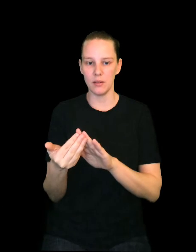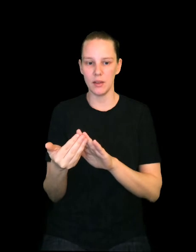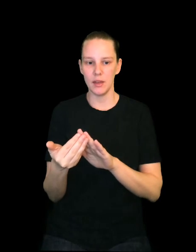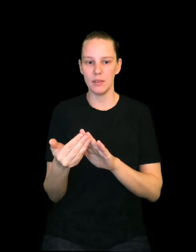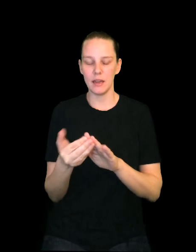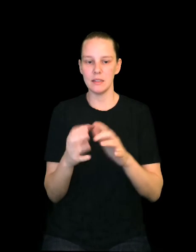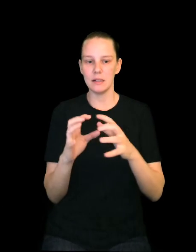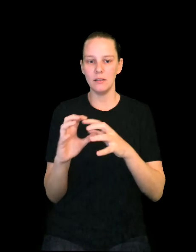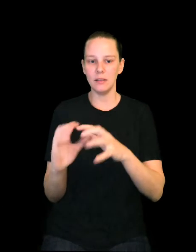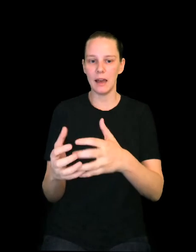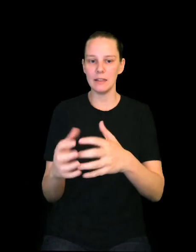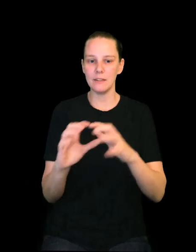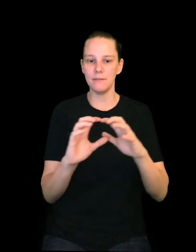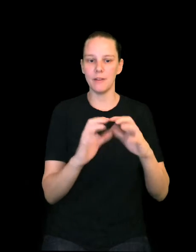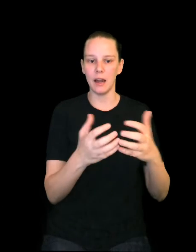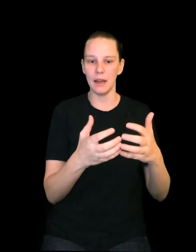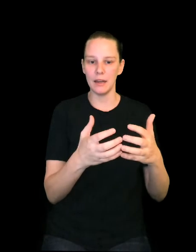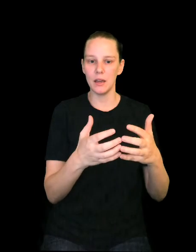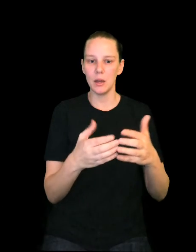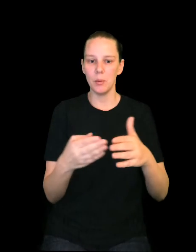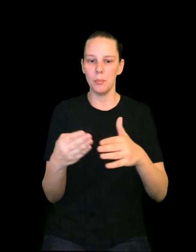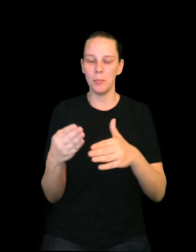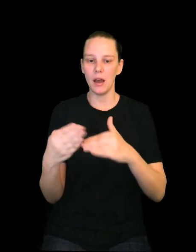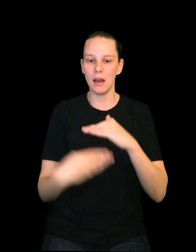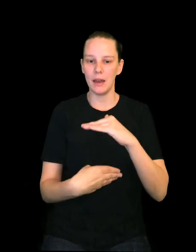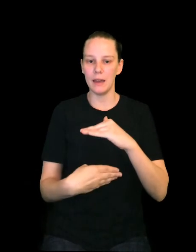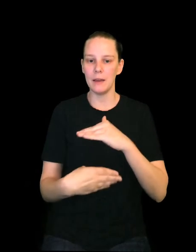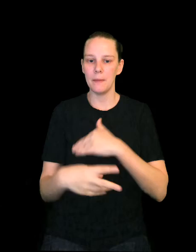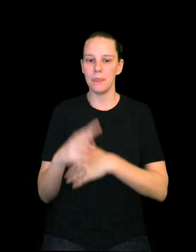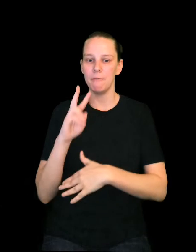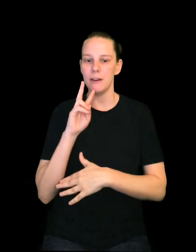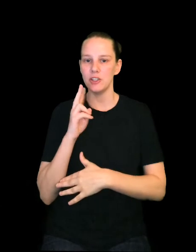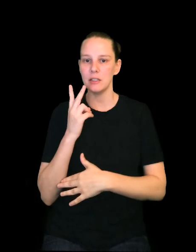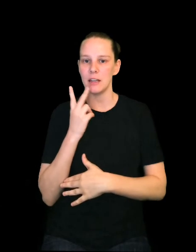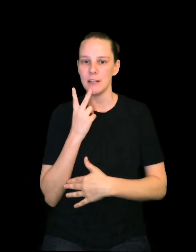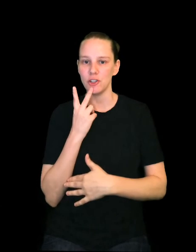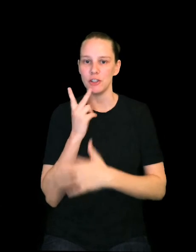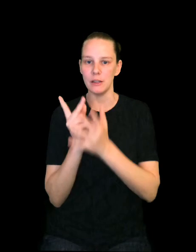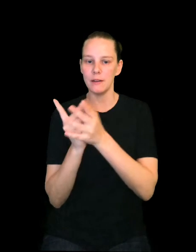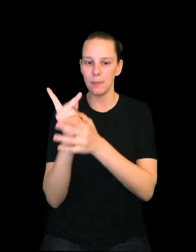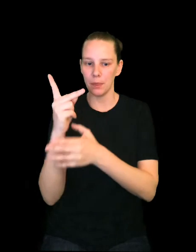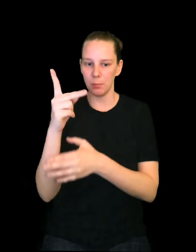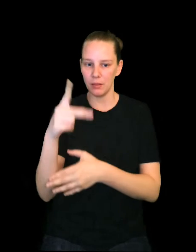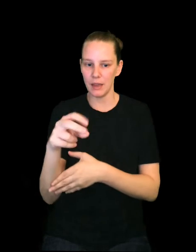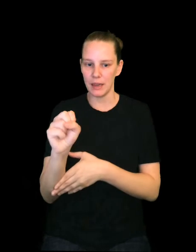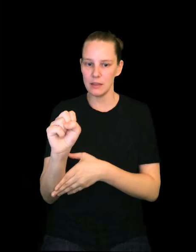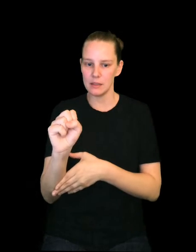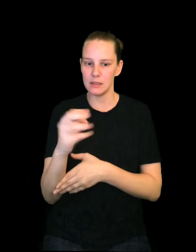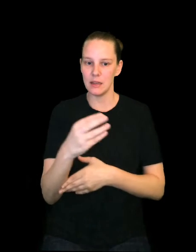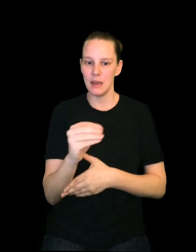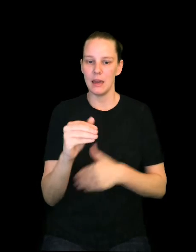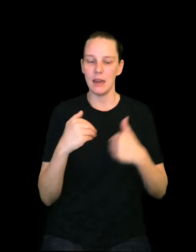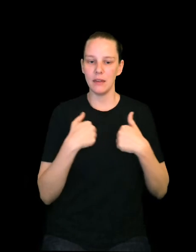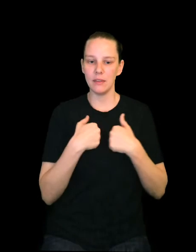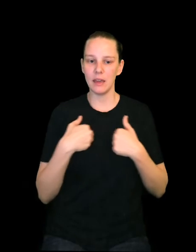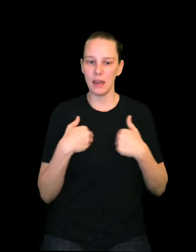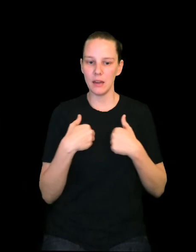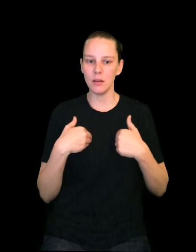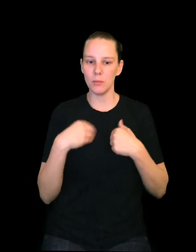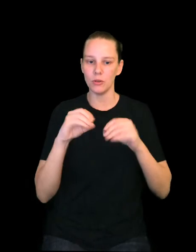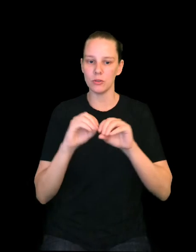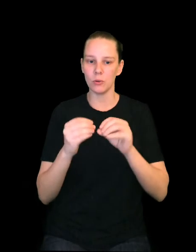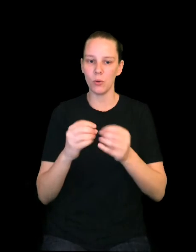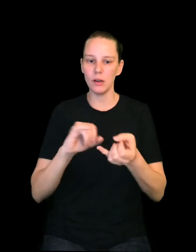community that is classified by the vegetation, the plants, and